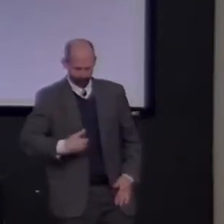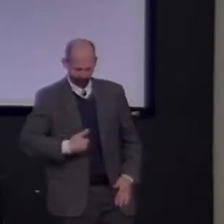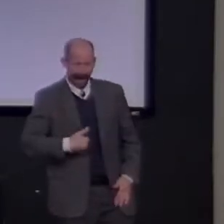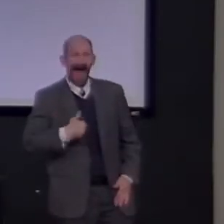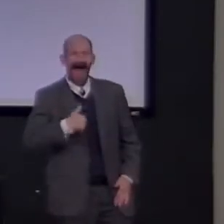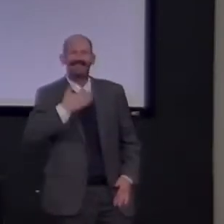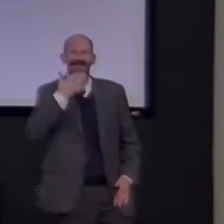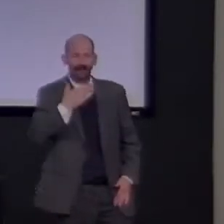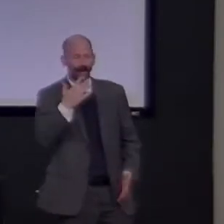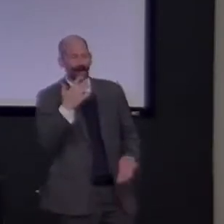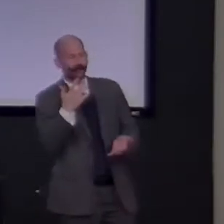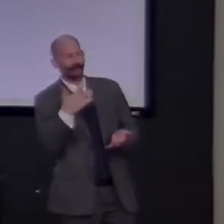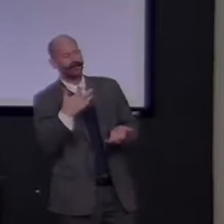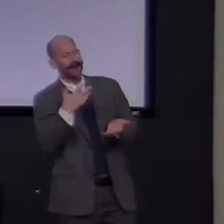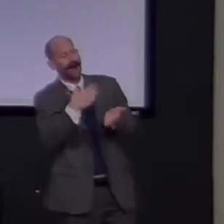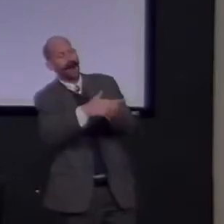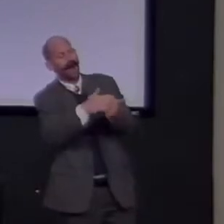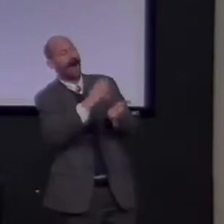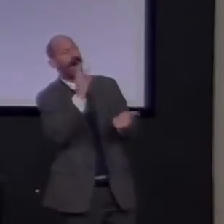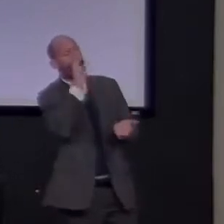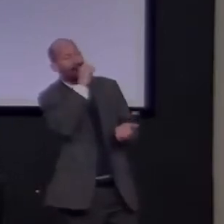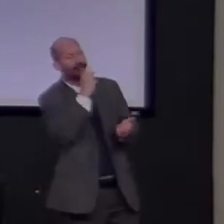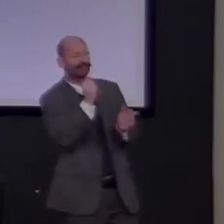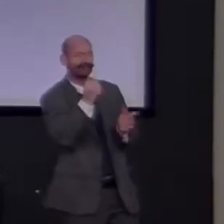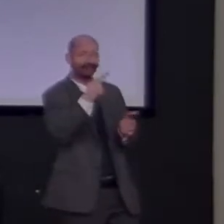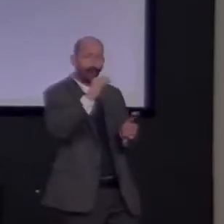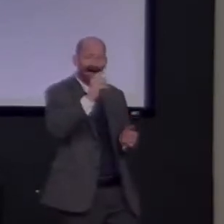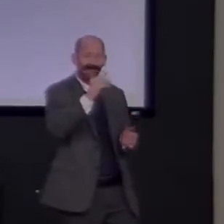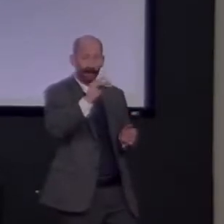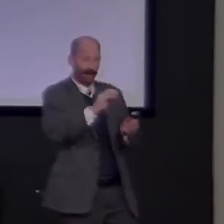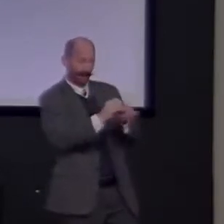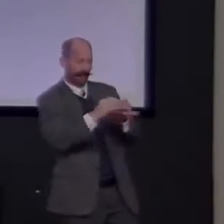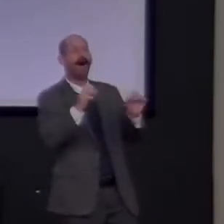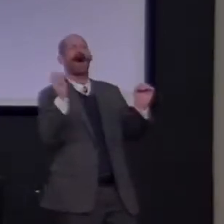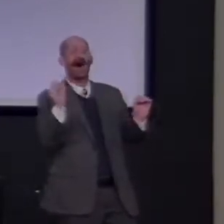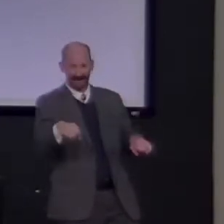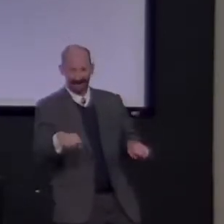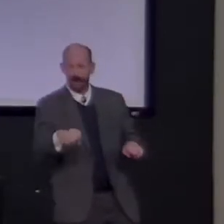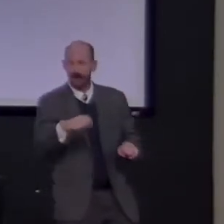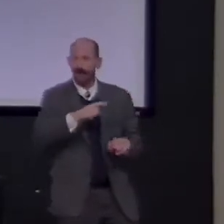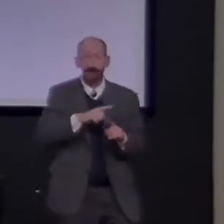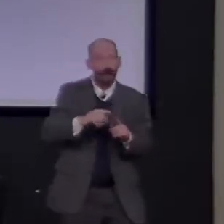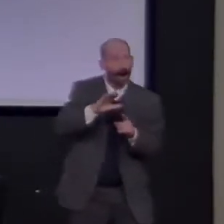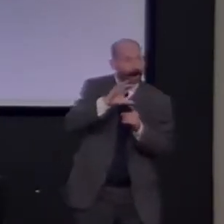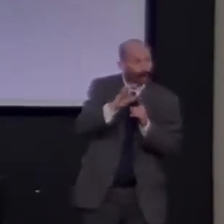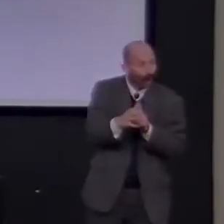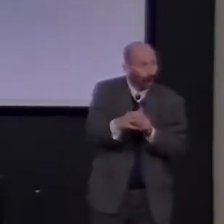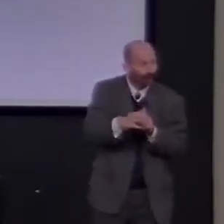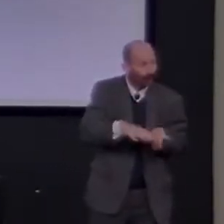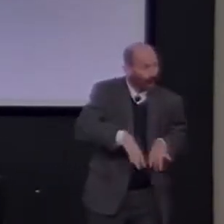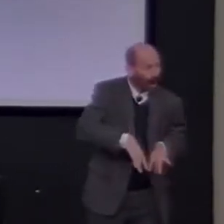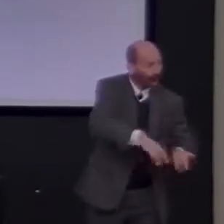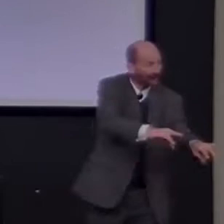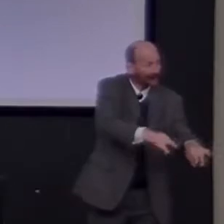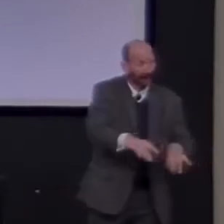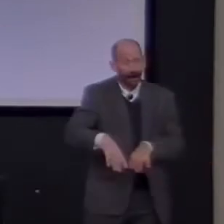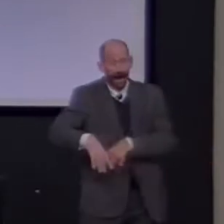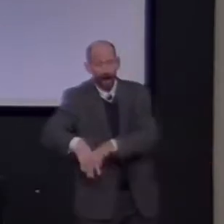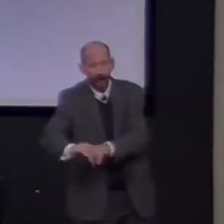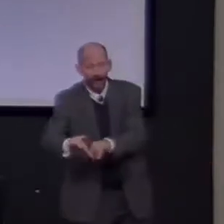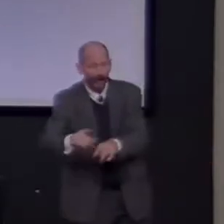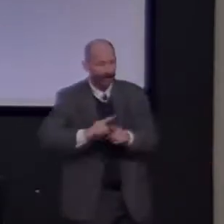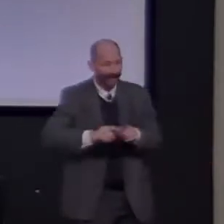numerical quantities and their relations. There is evidence to suggest that culture-based acquisition is grounded on